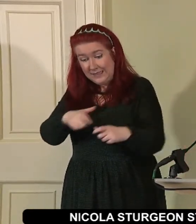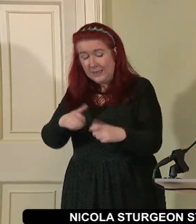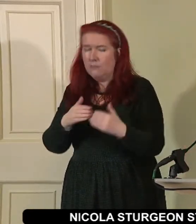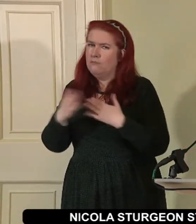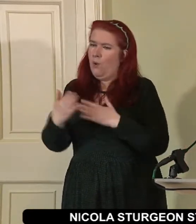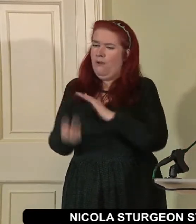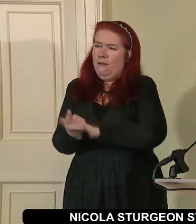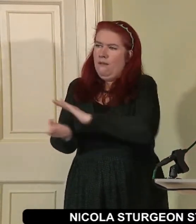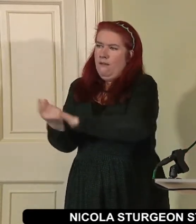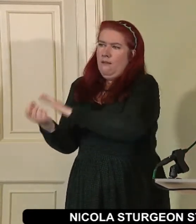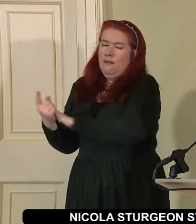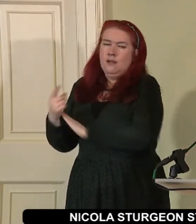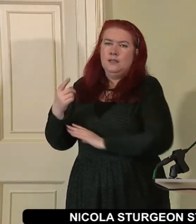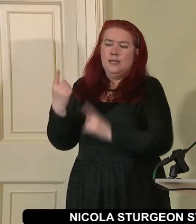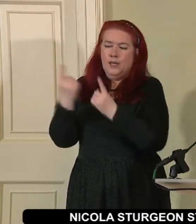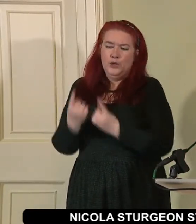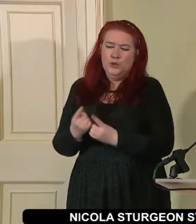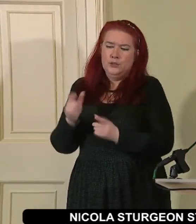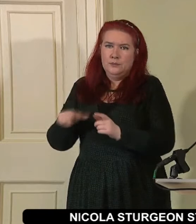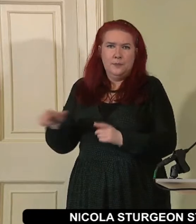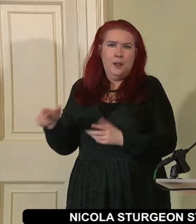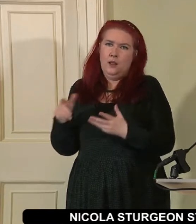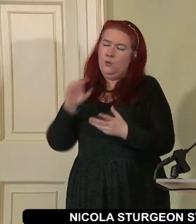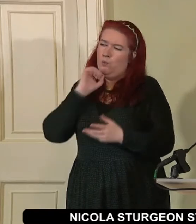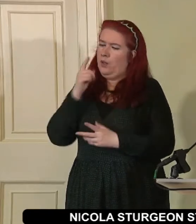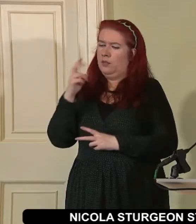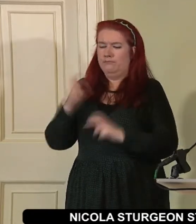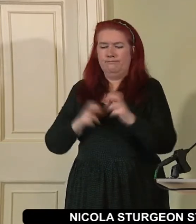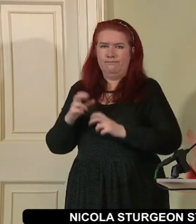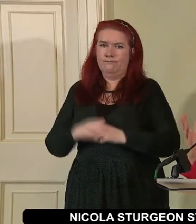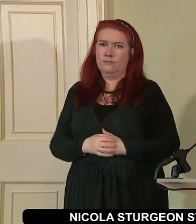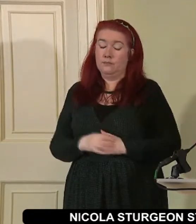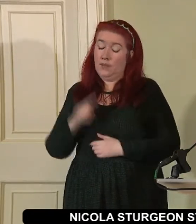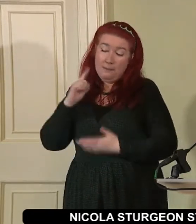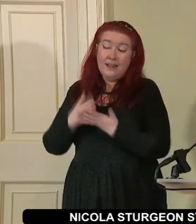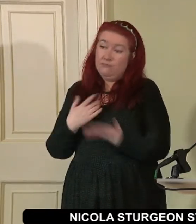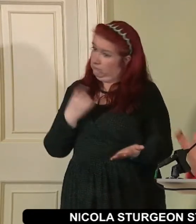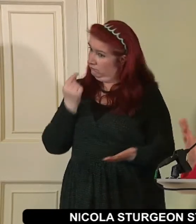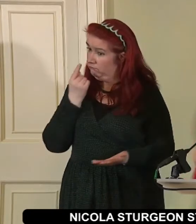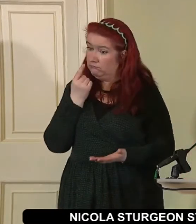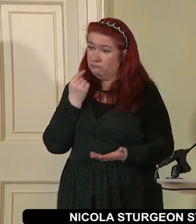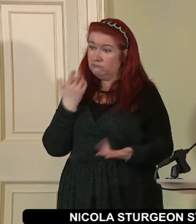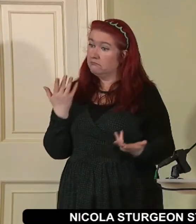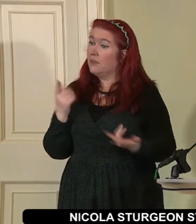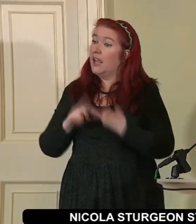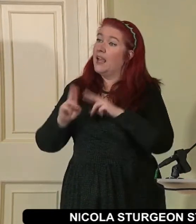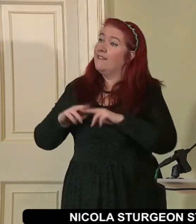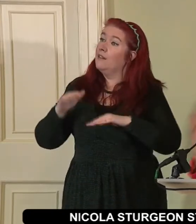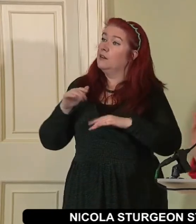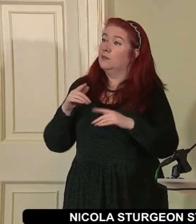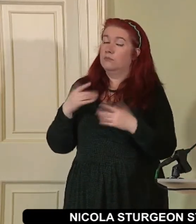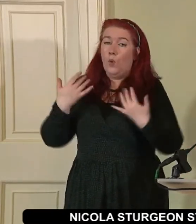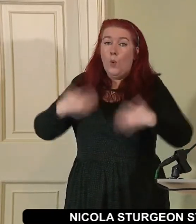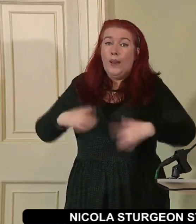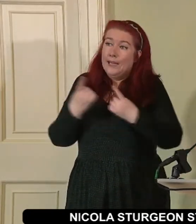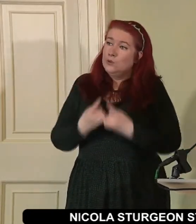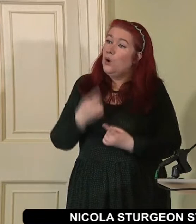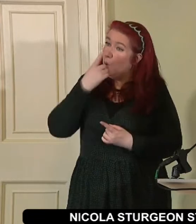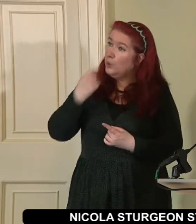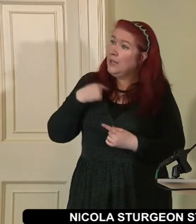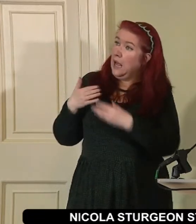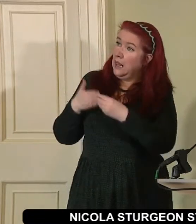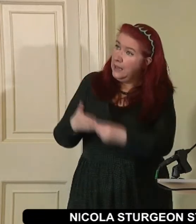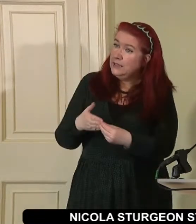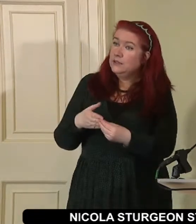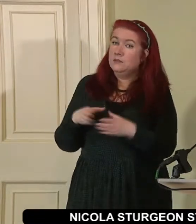find issues that people find it hard to agree with you on. But, you know, I believe I could, if it was just about, can I lead this party